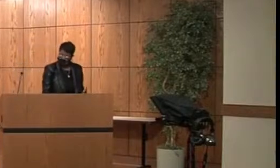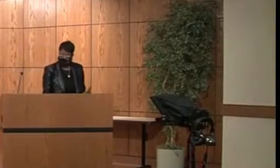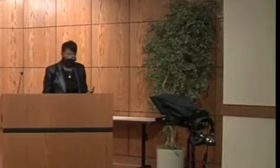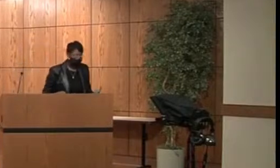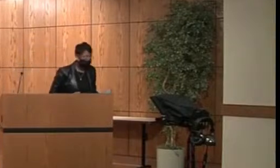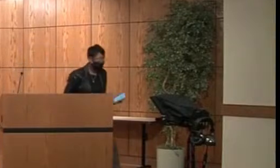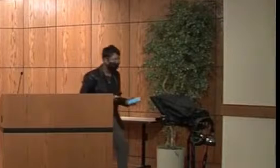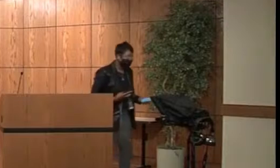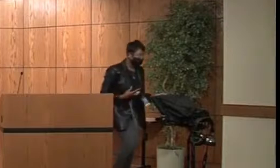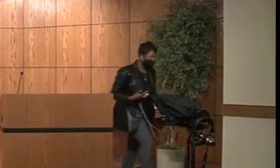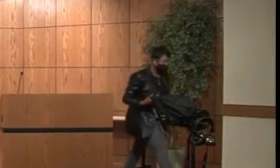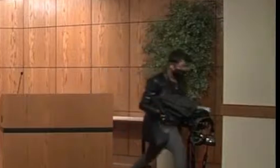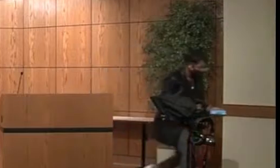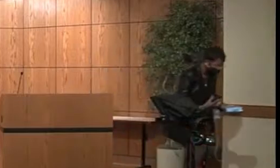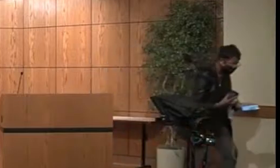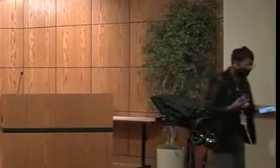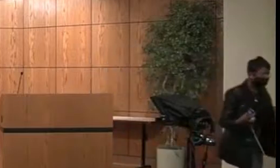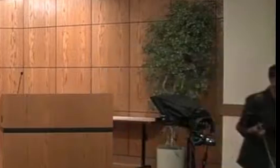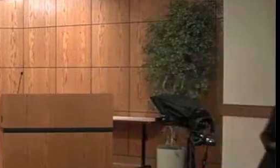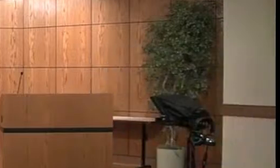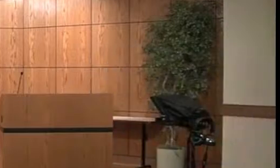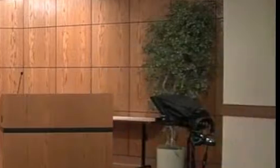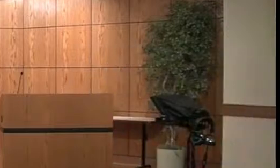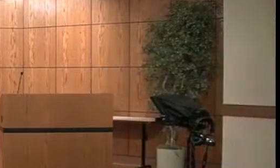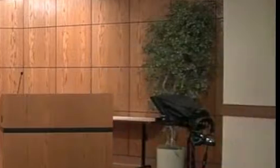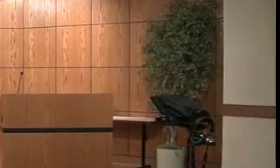Here, I'll come on. But no.